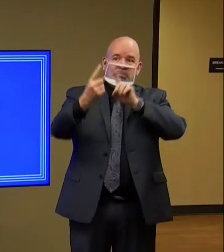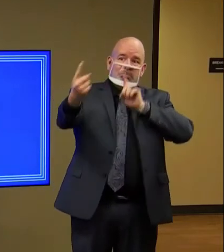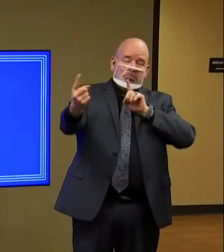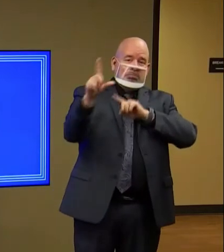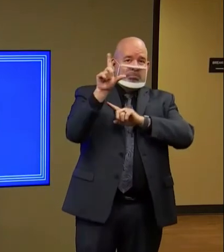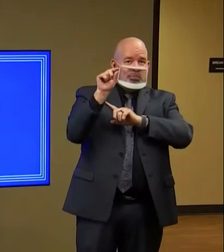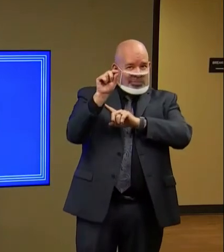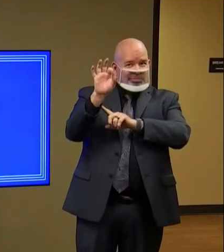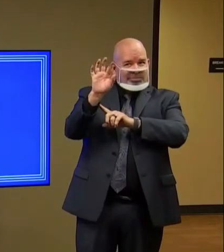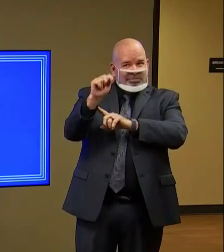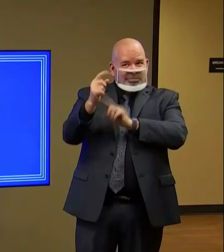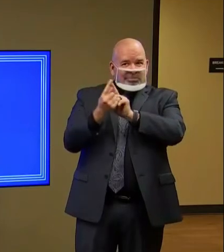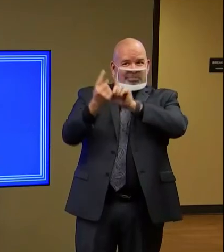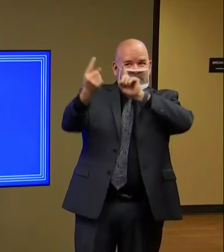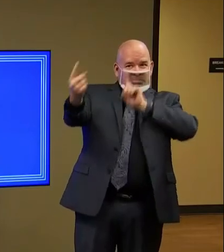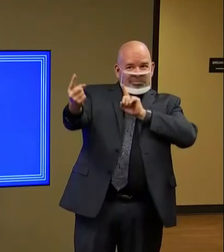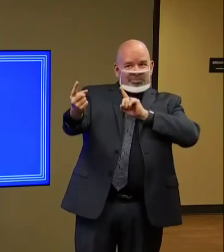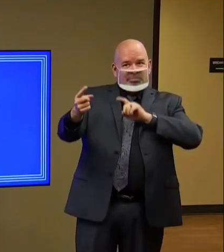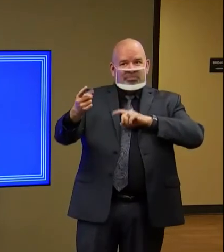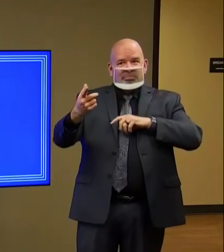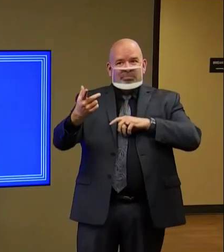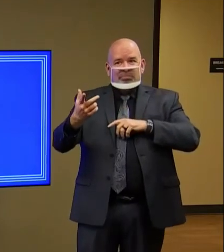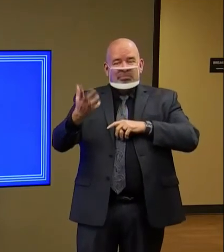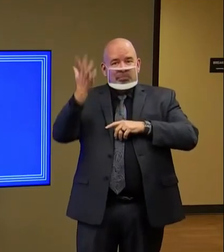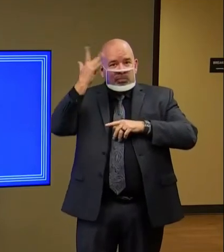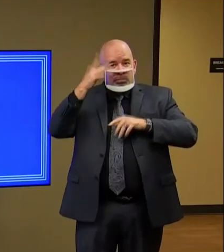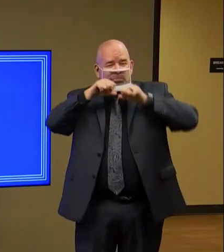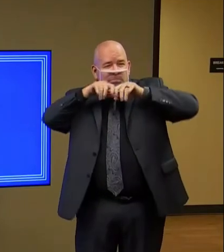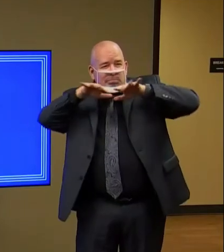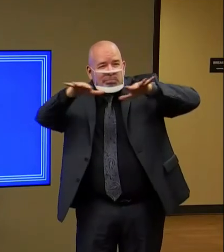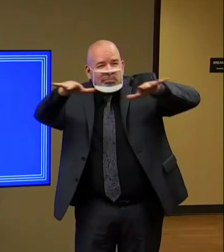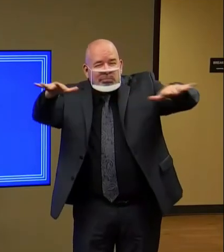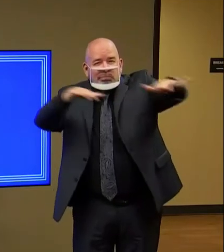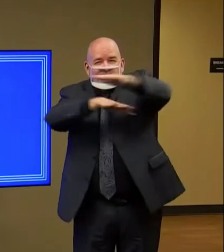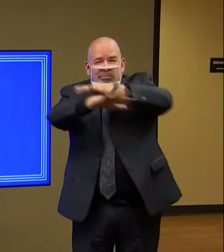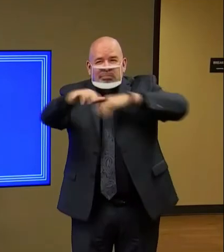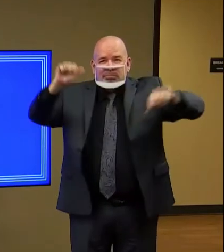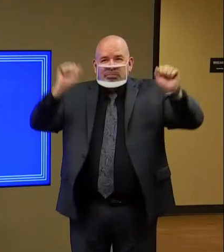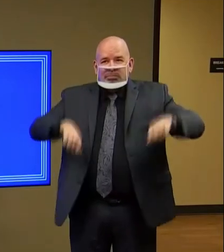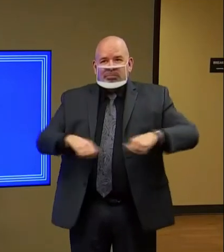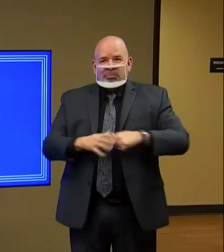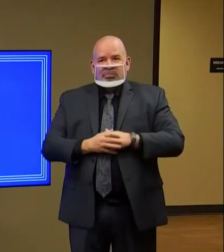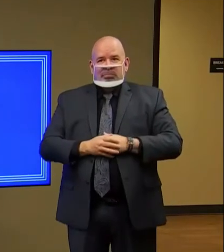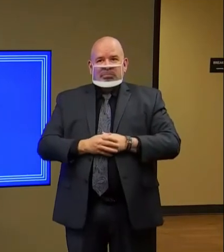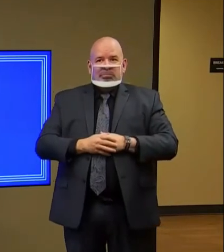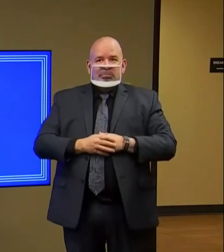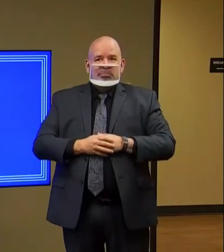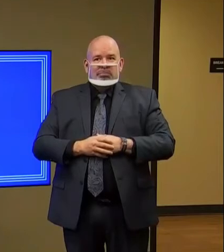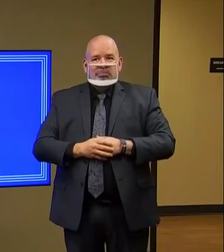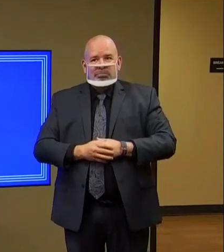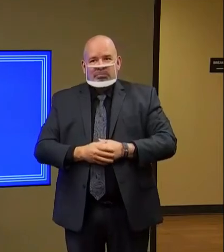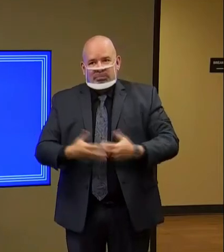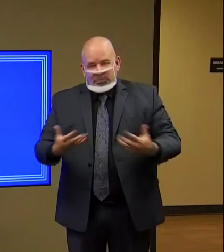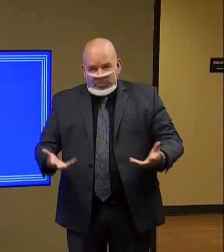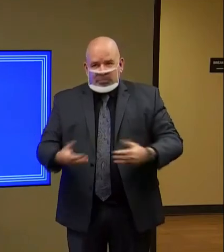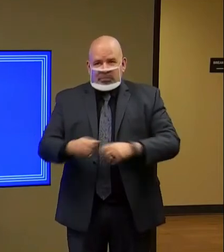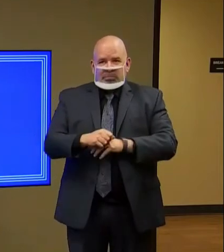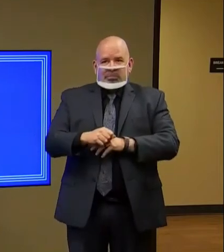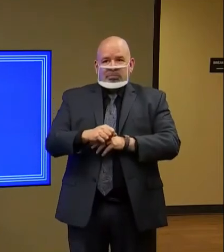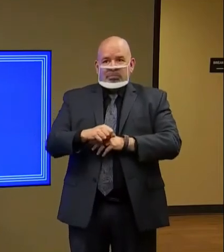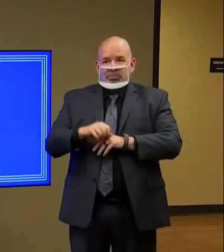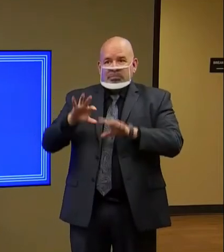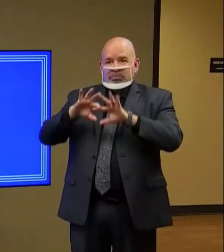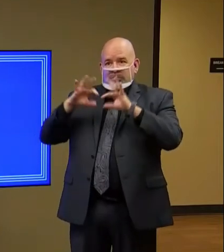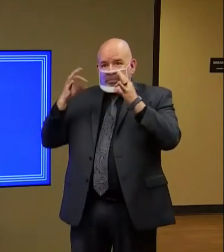area. And so the CDC is recommending that when we are around people other than our own families in our home,